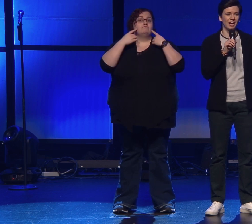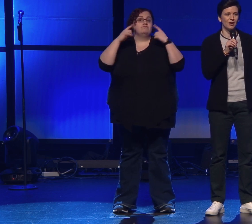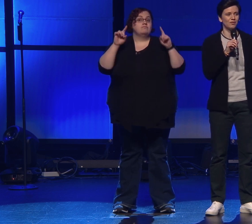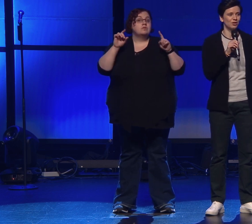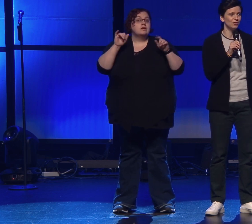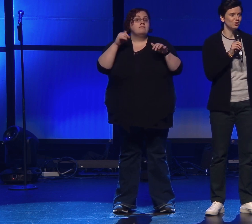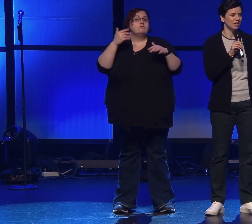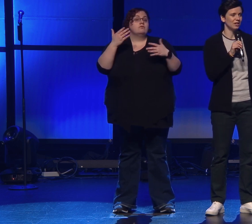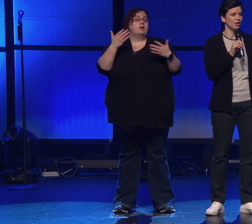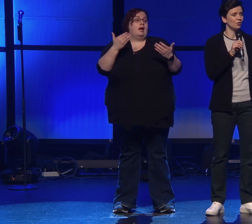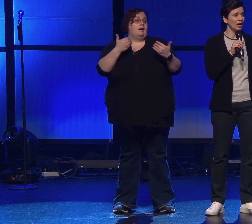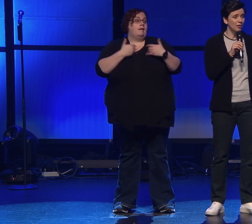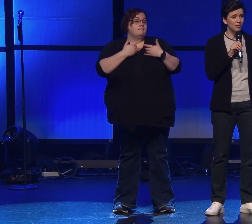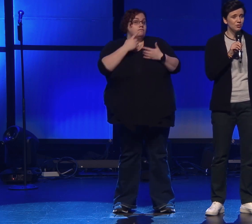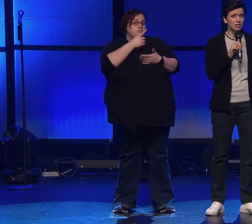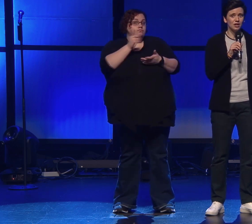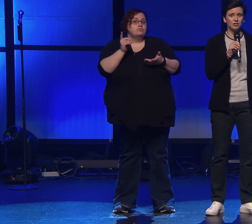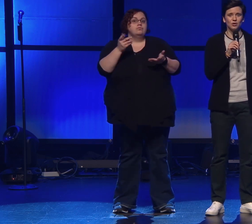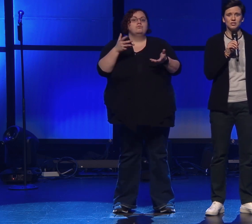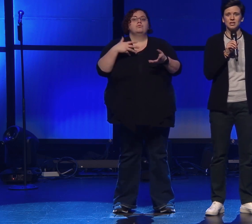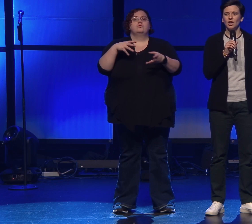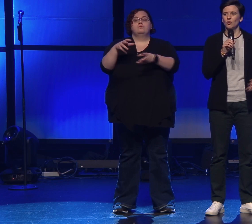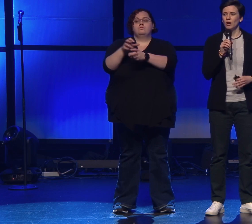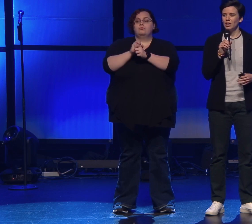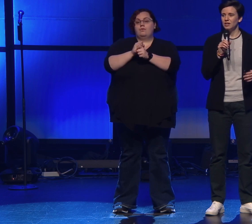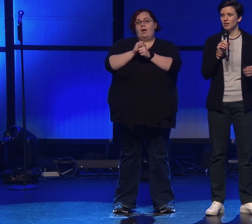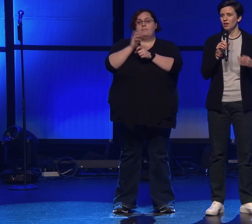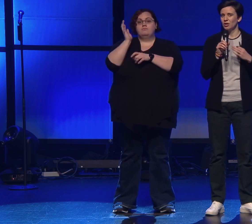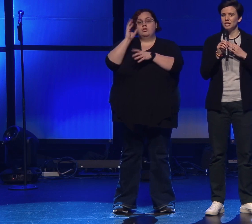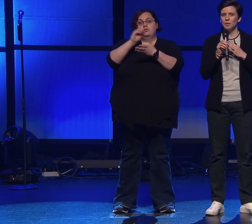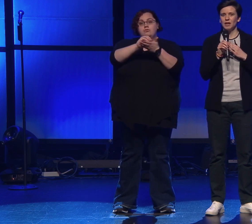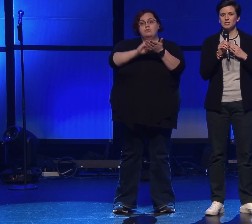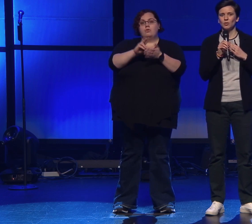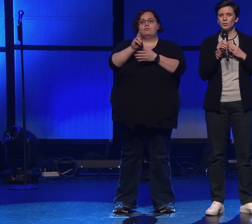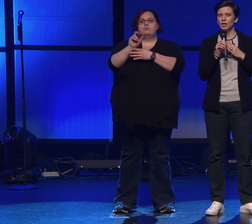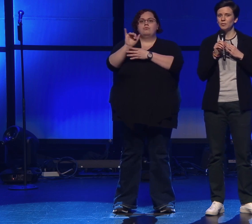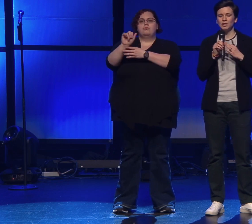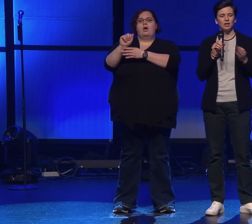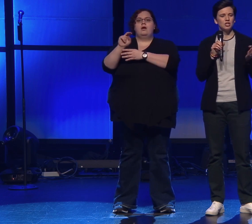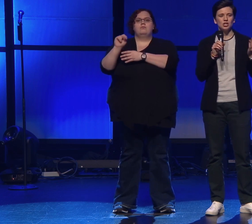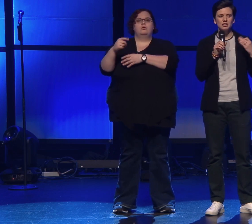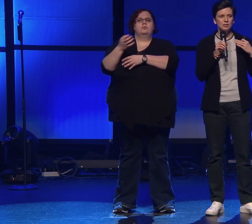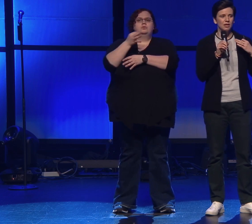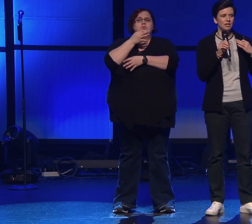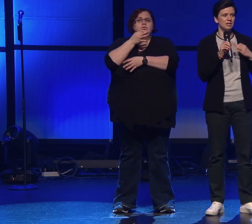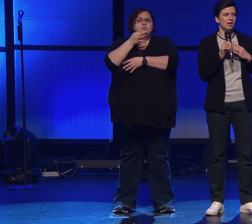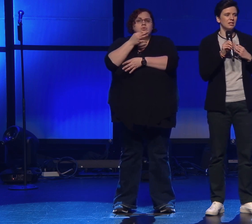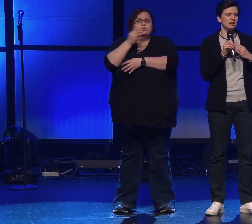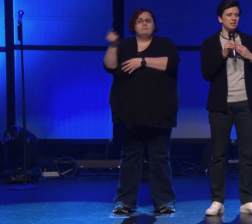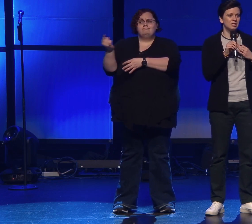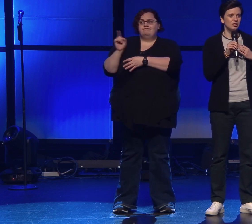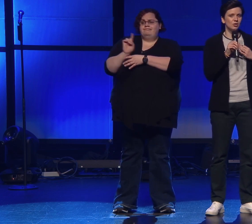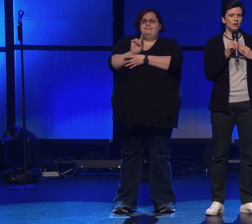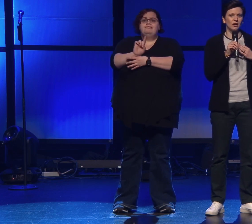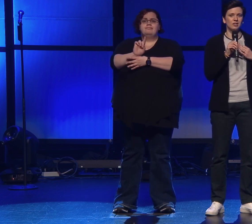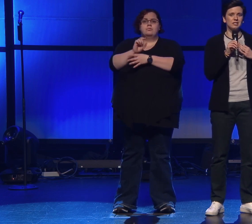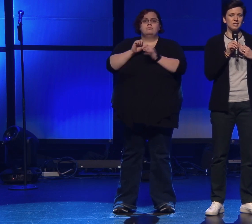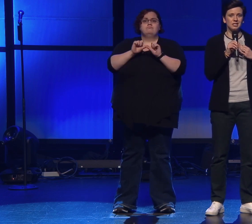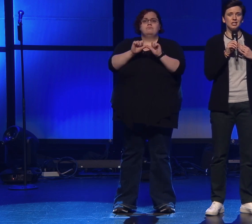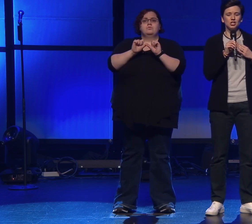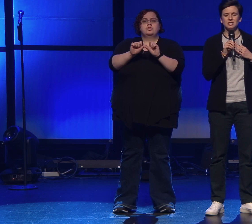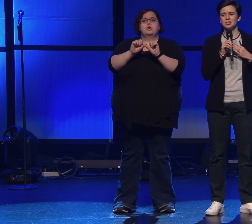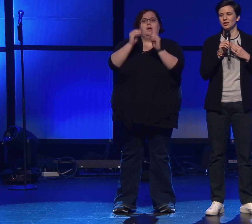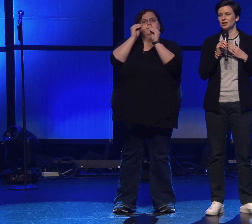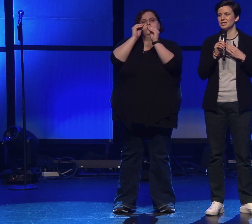now that I have for you. You can grab those talk notes. Ryan, our lead pastor, will be up here in just a minute to continue in